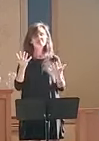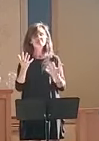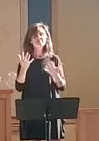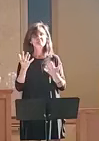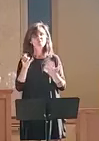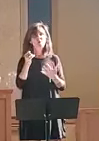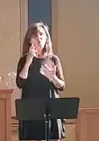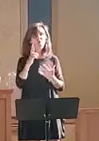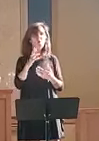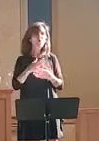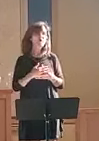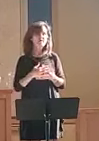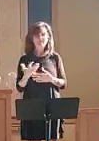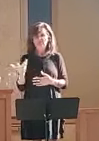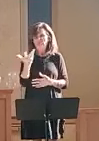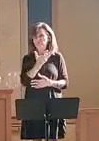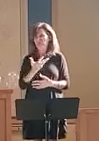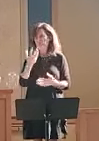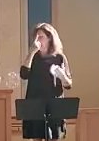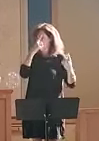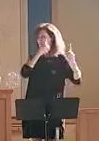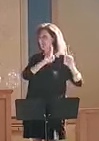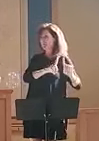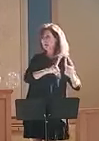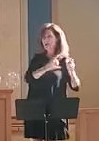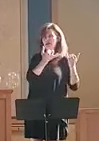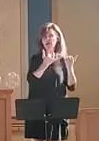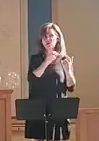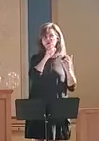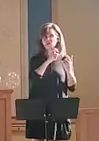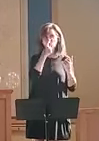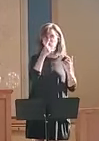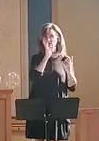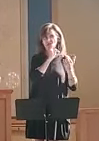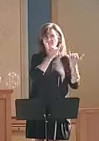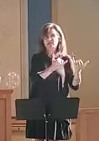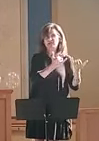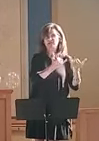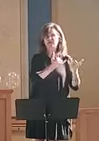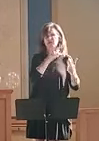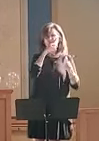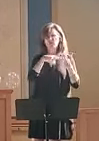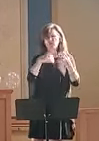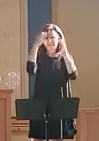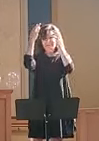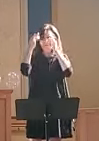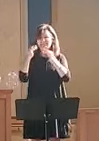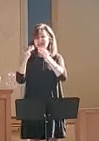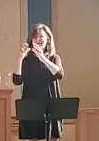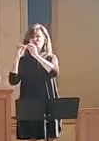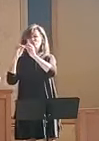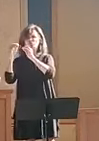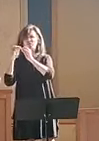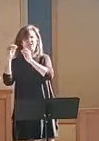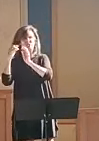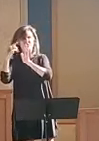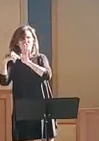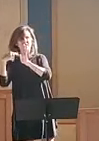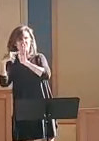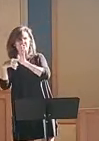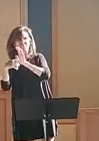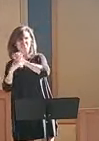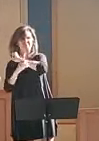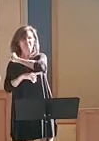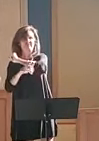or a consensus. So what determines correction? If something is